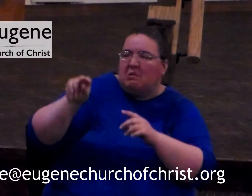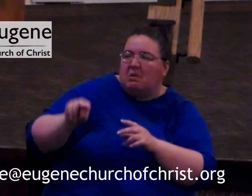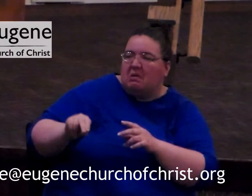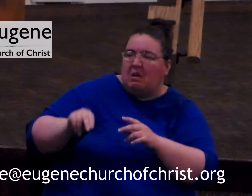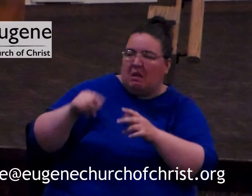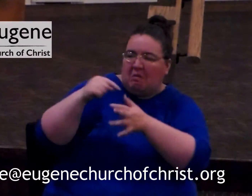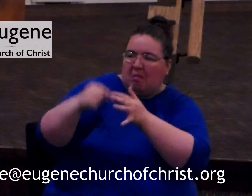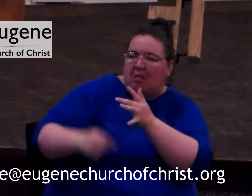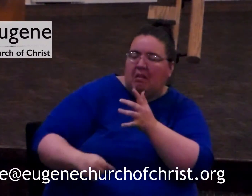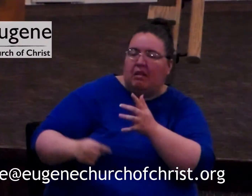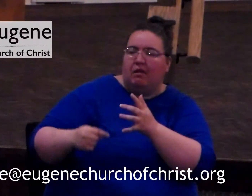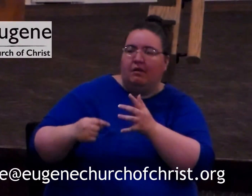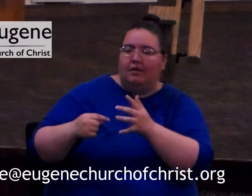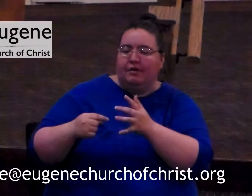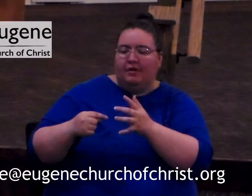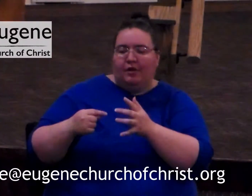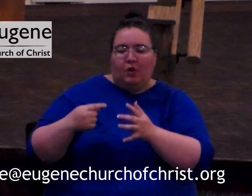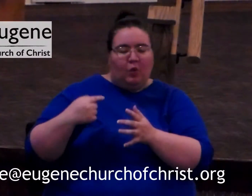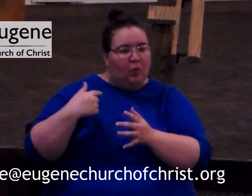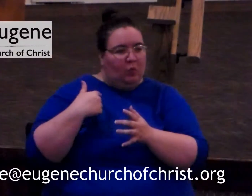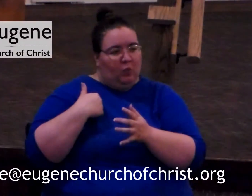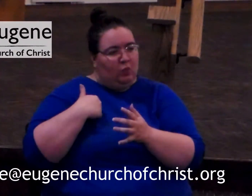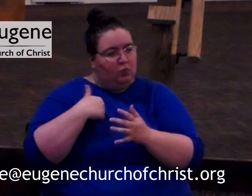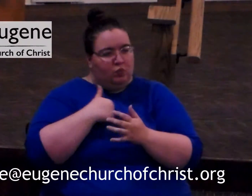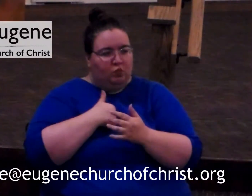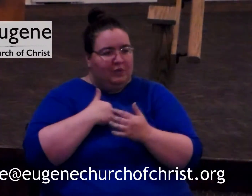where this extravagant gift came from,